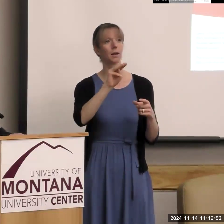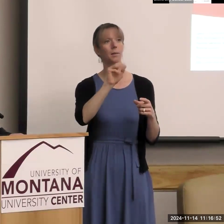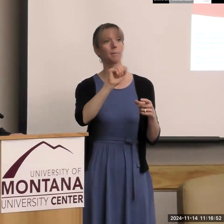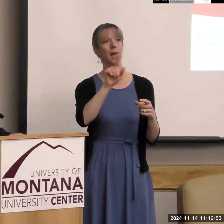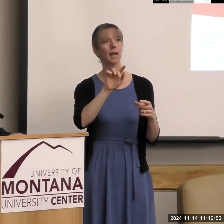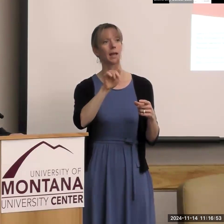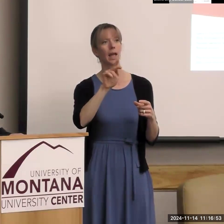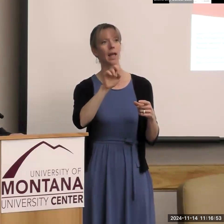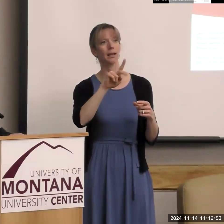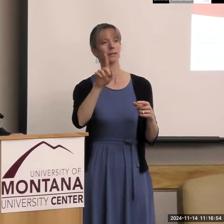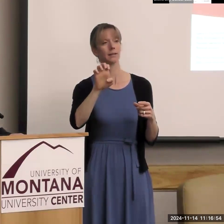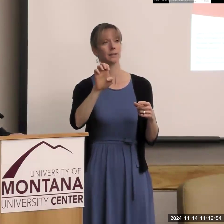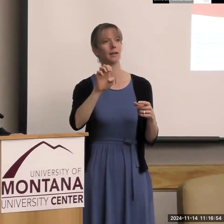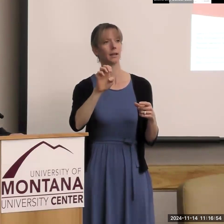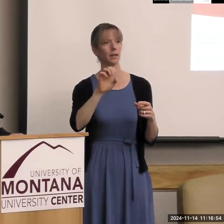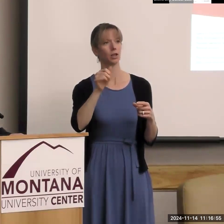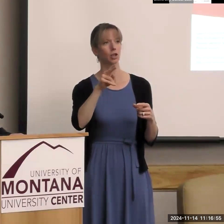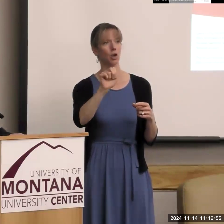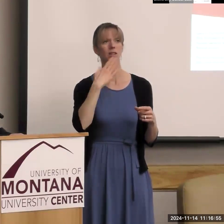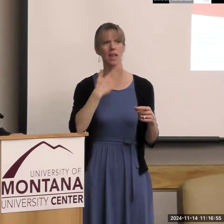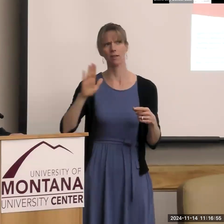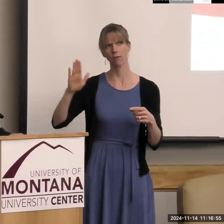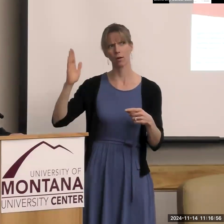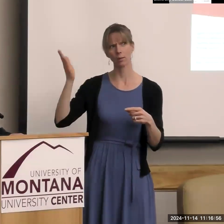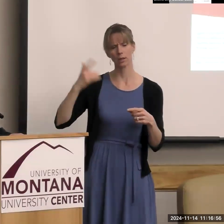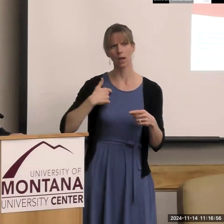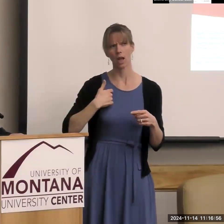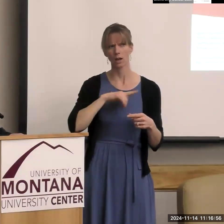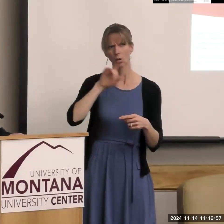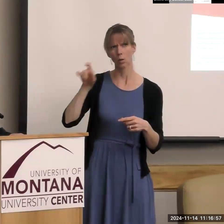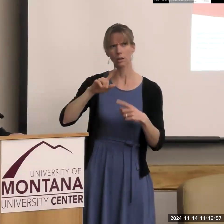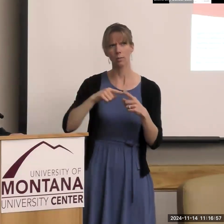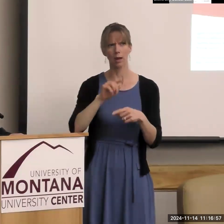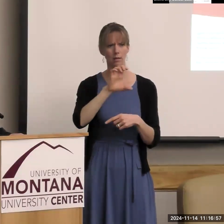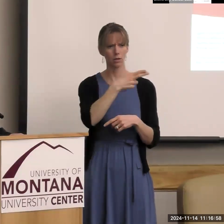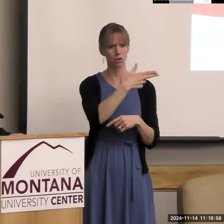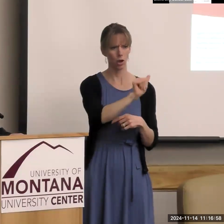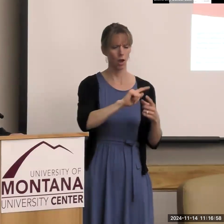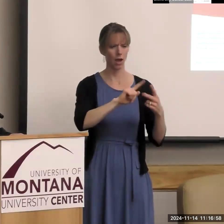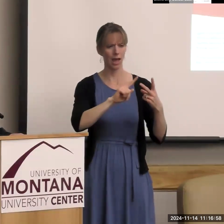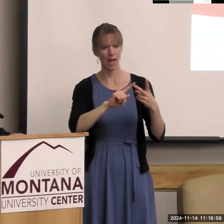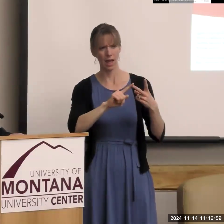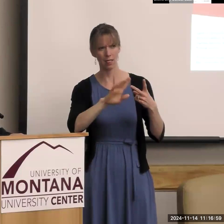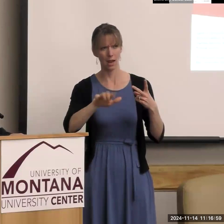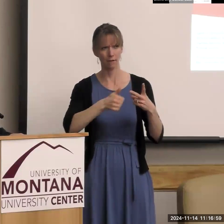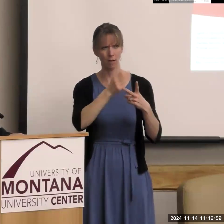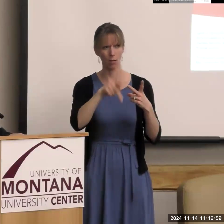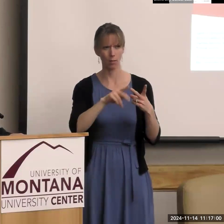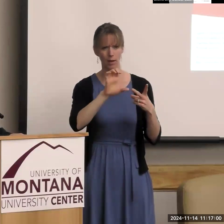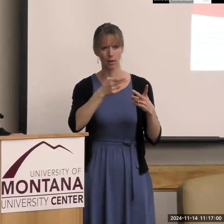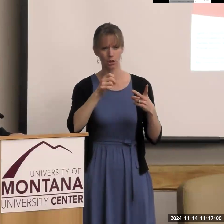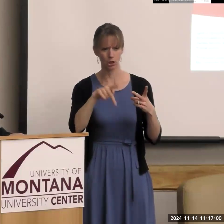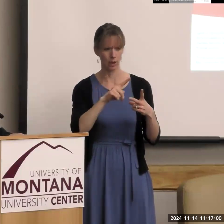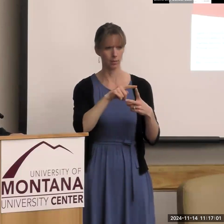Program. Thank you for your presentation. I had a question about the CHA and then follow up about the CHIP. So the county